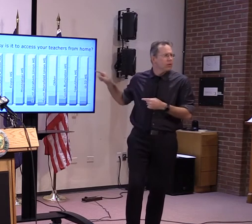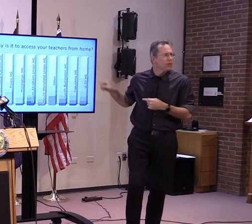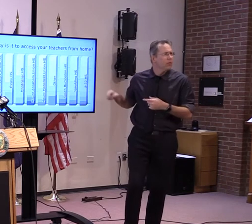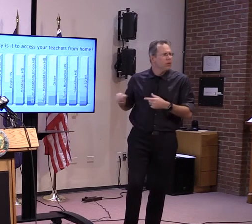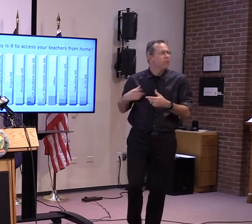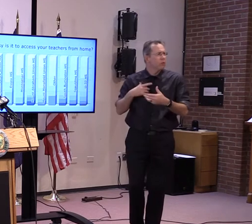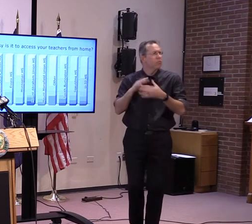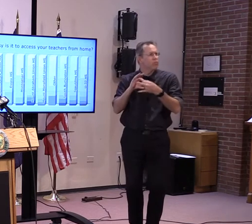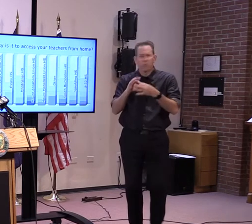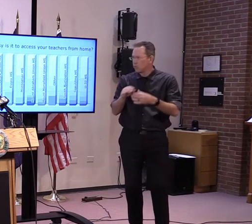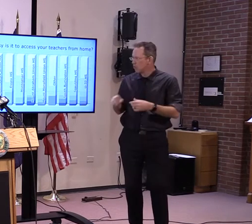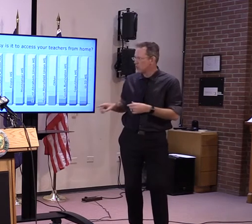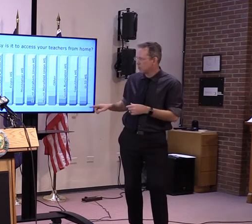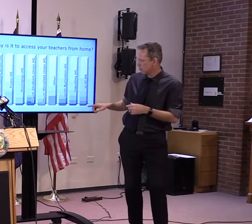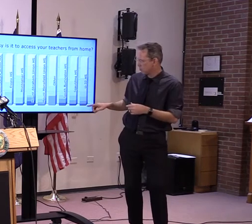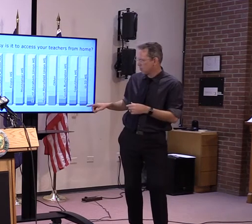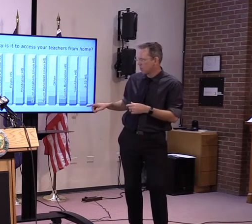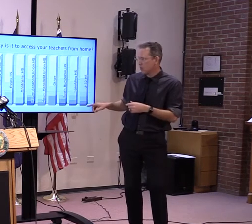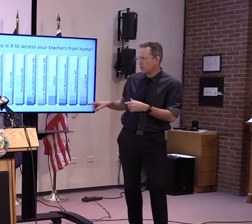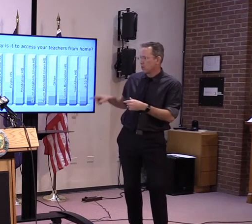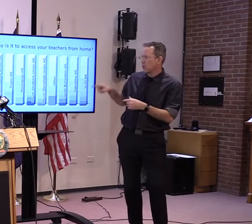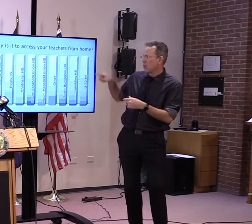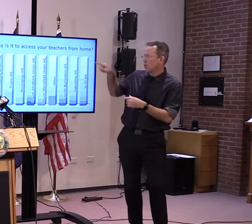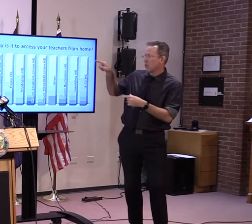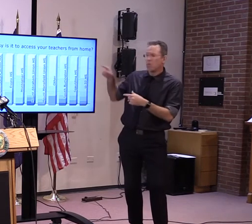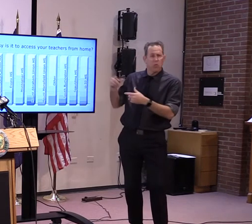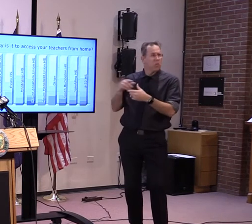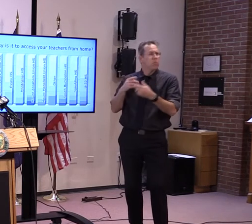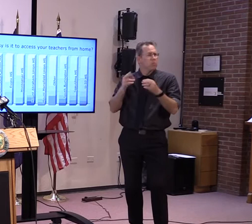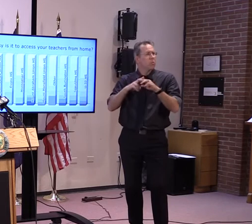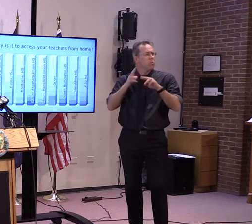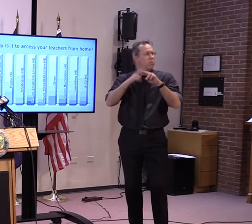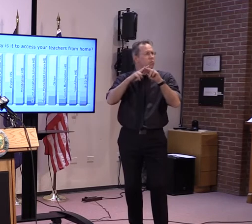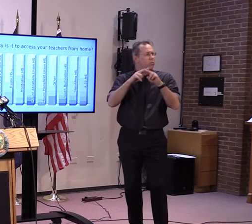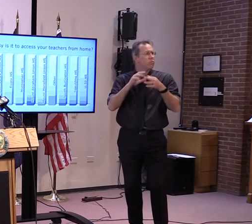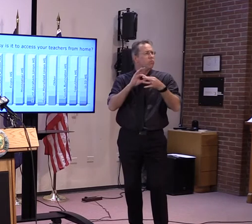or comments that they had. So some